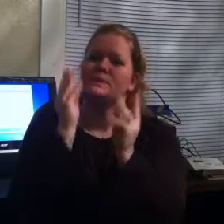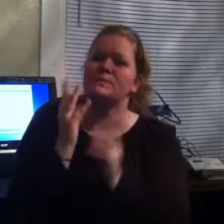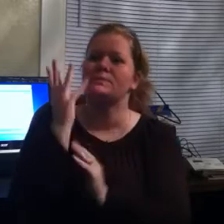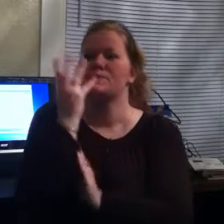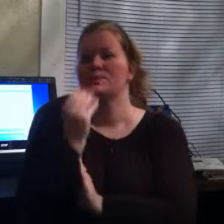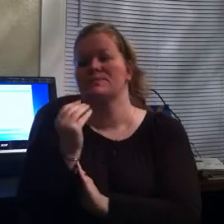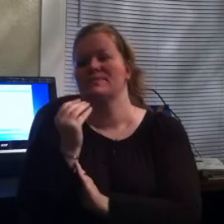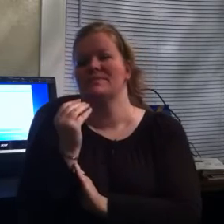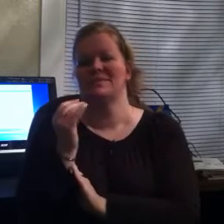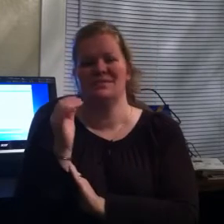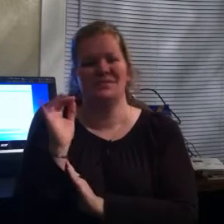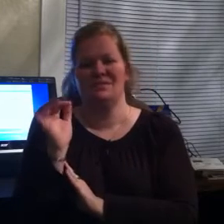that's totally not Jesus.